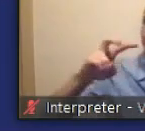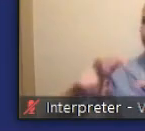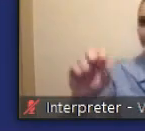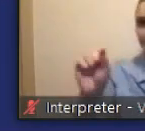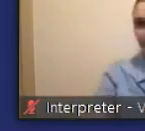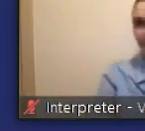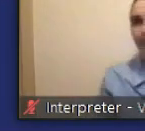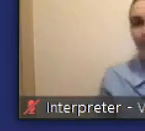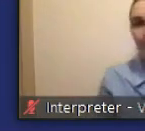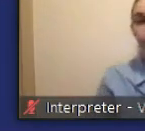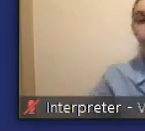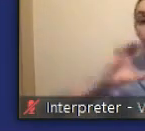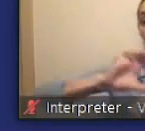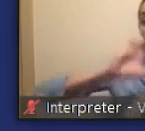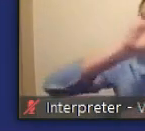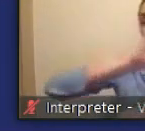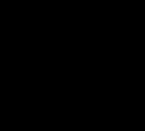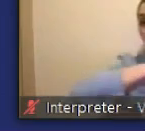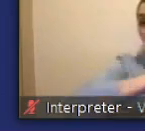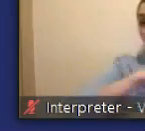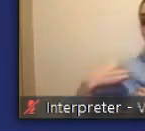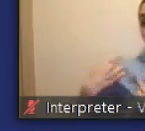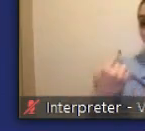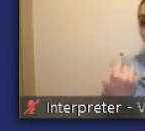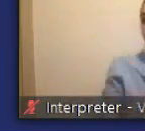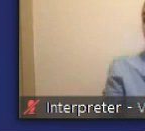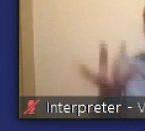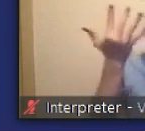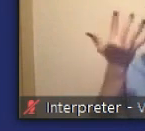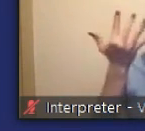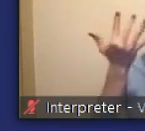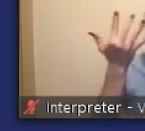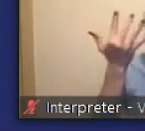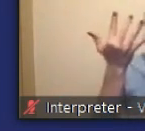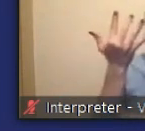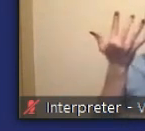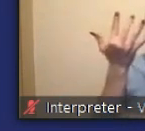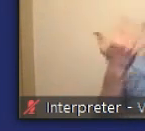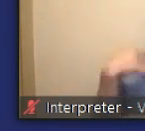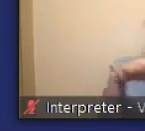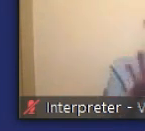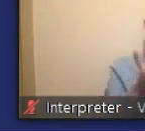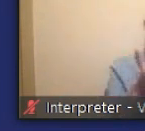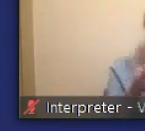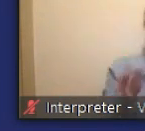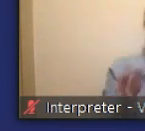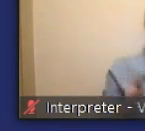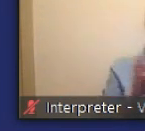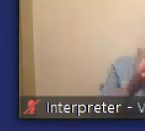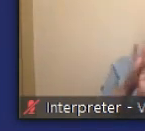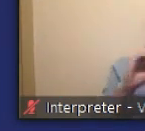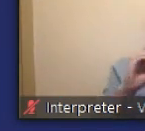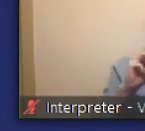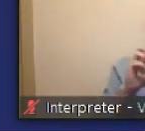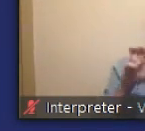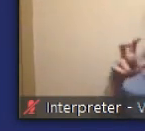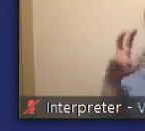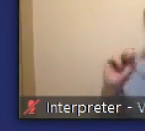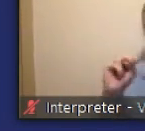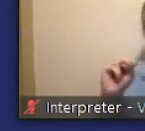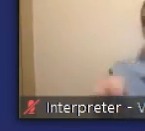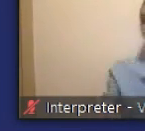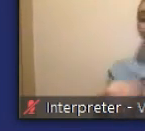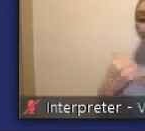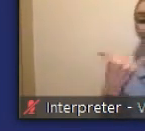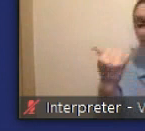has identified 5 cases of the Omicron variant to date, and we also have now detected the Omicron variant in multiple wastewater